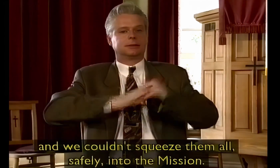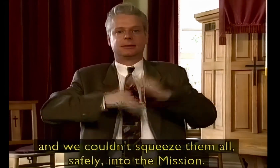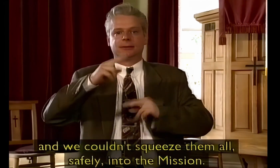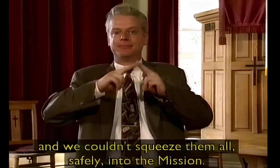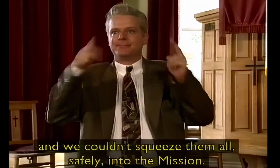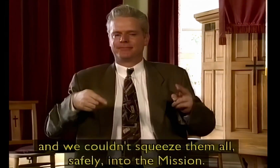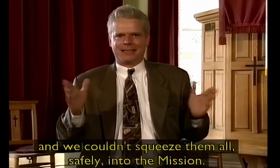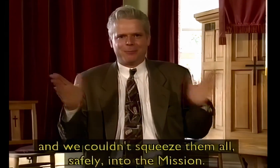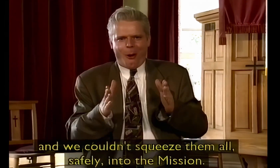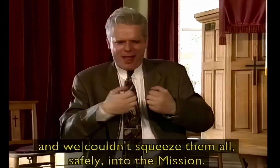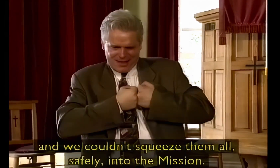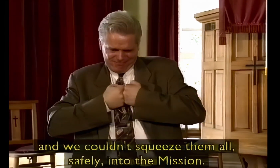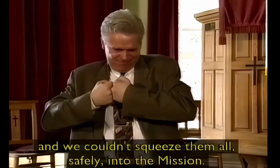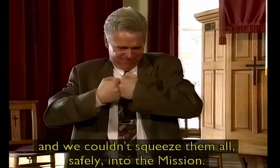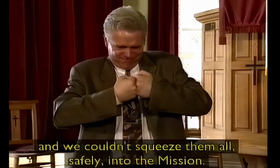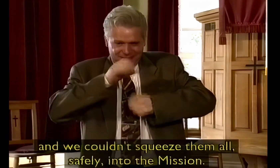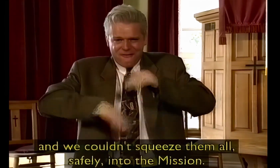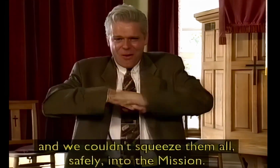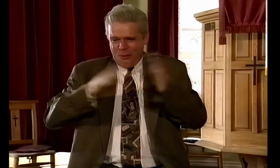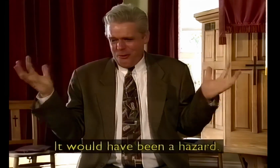them all safely into the mission. It would have been a hazard.